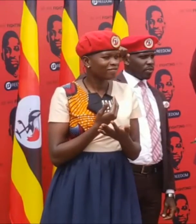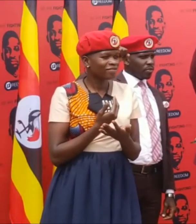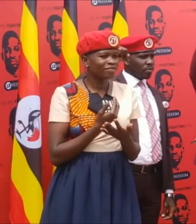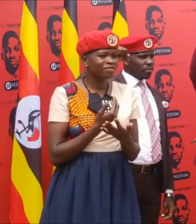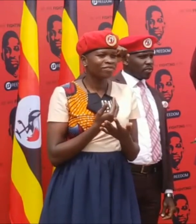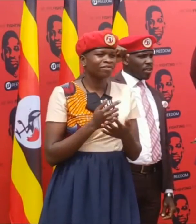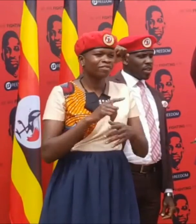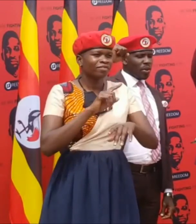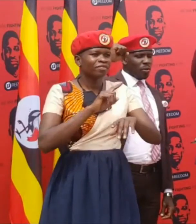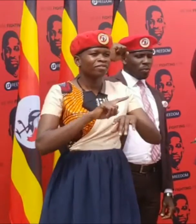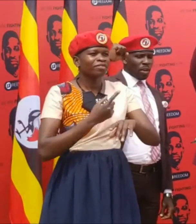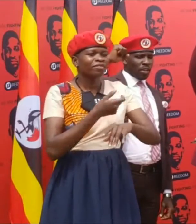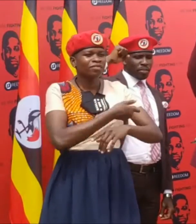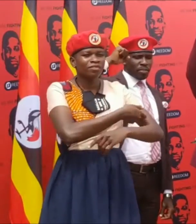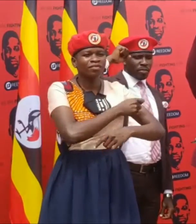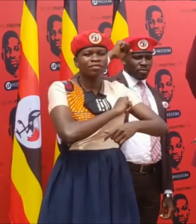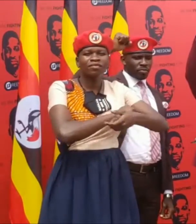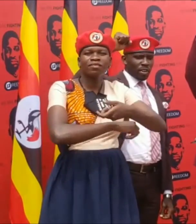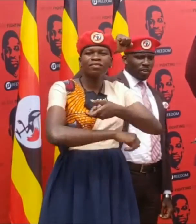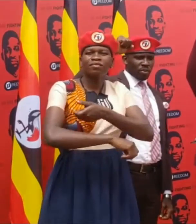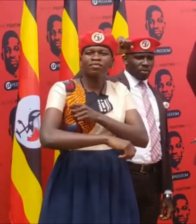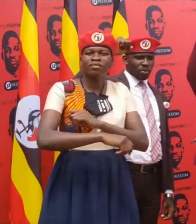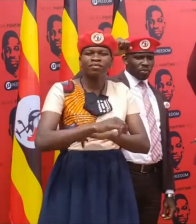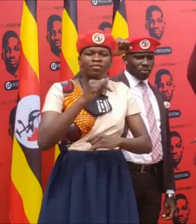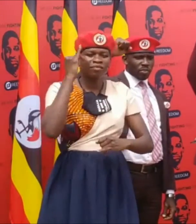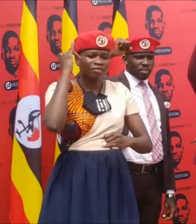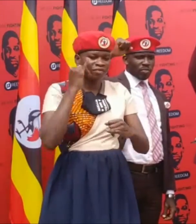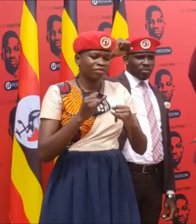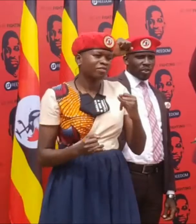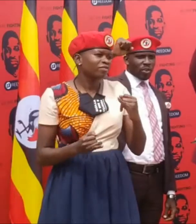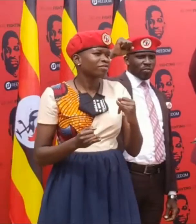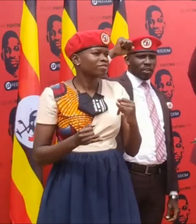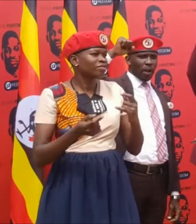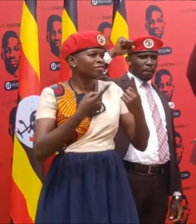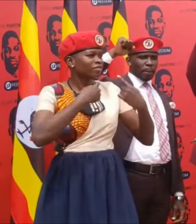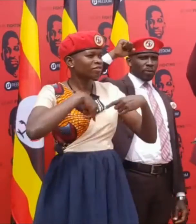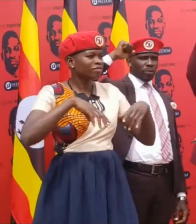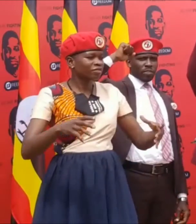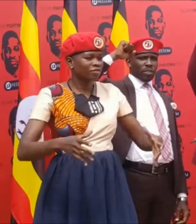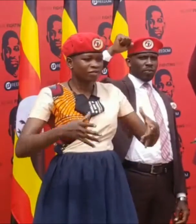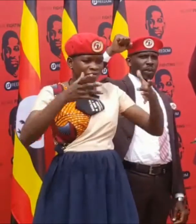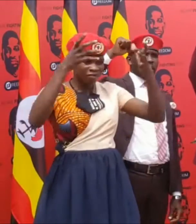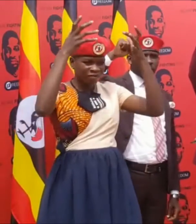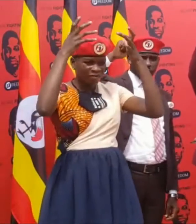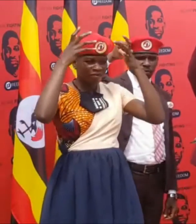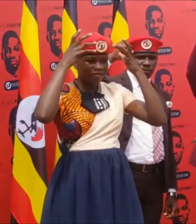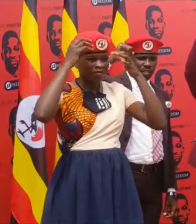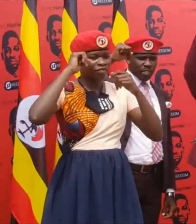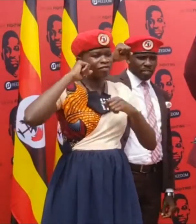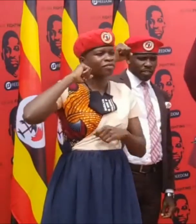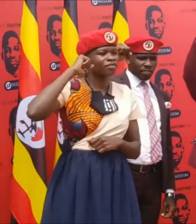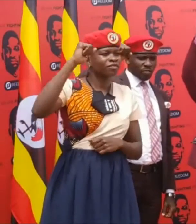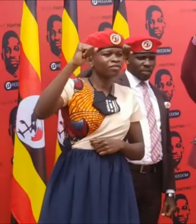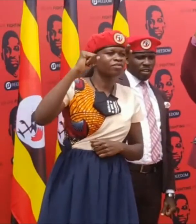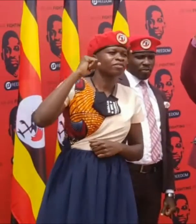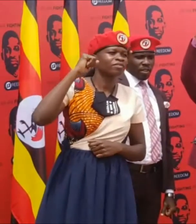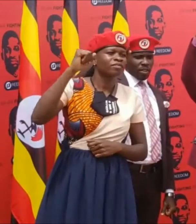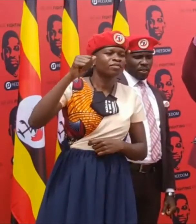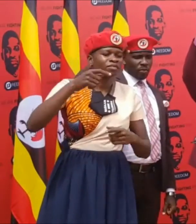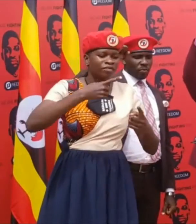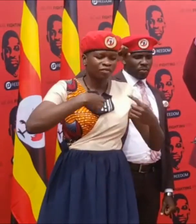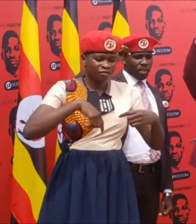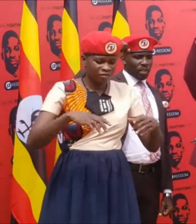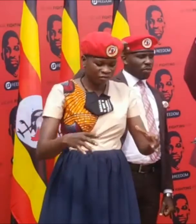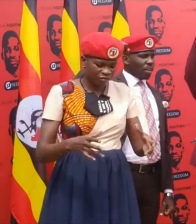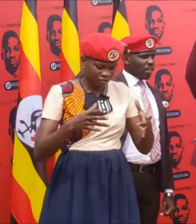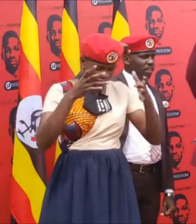When the struggle is over, we shall wear the victor's crown.